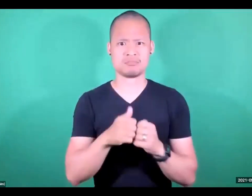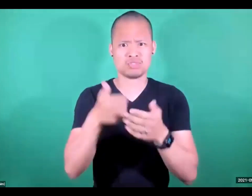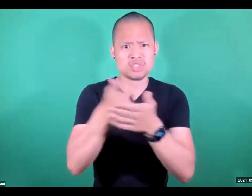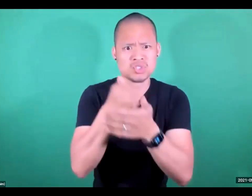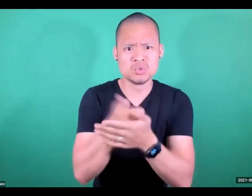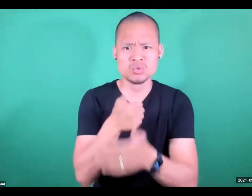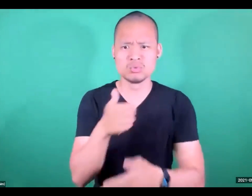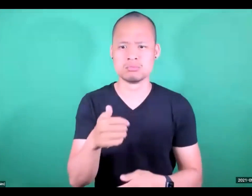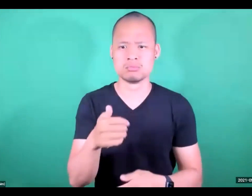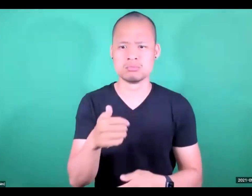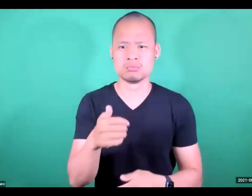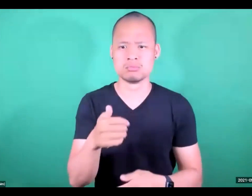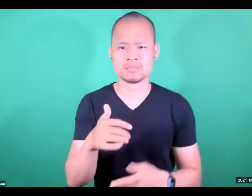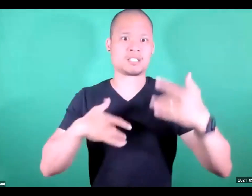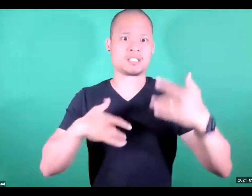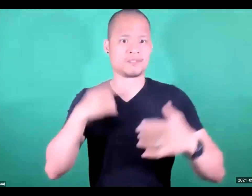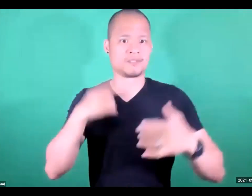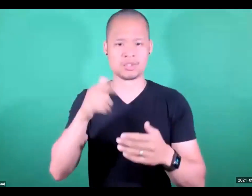especially